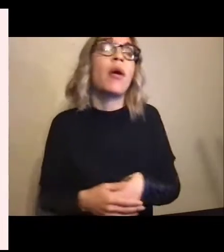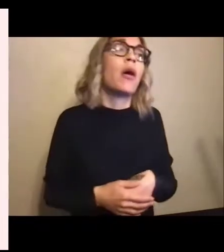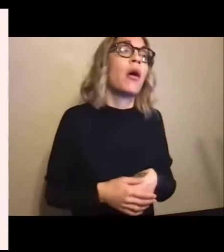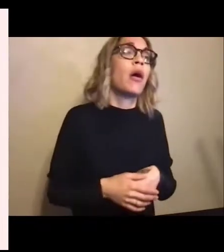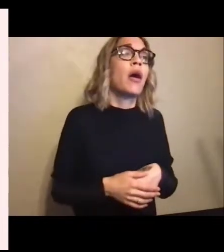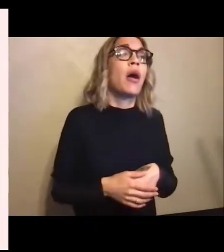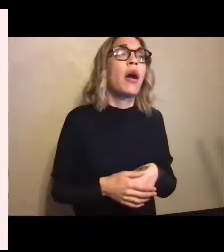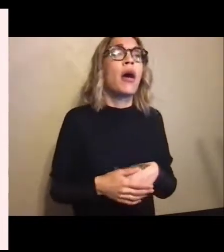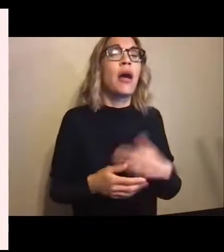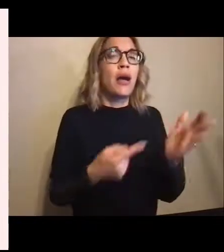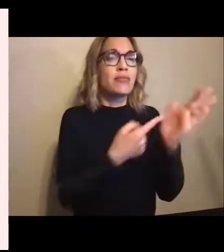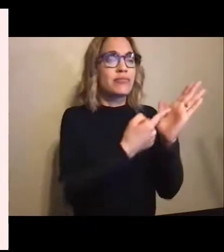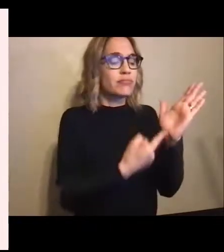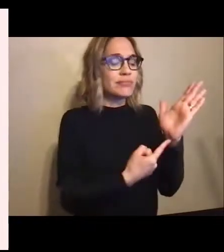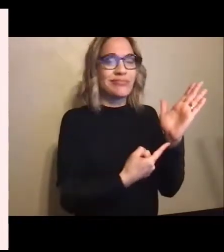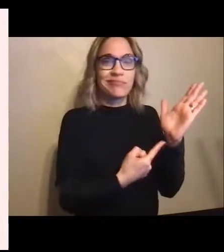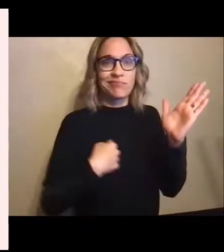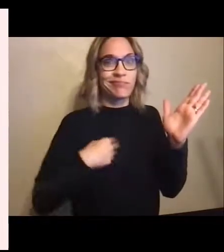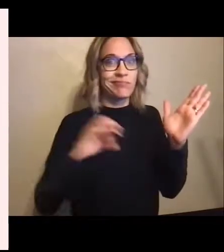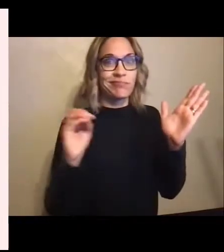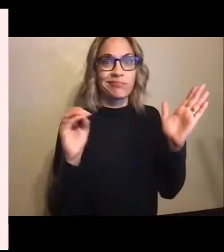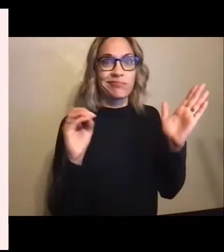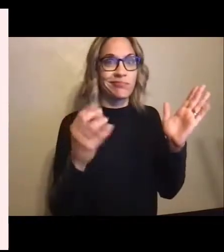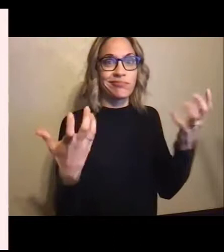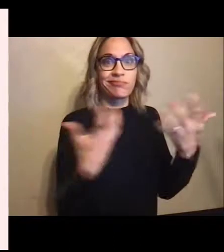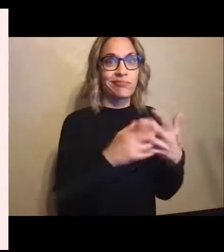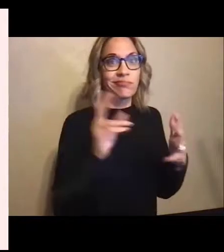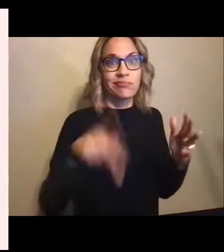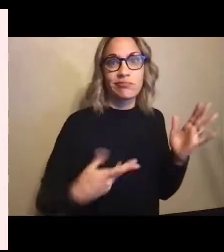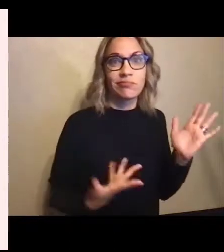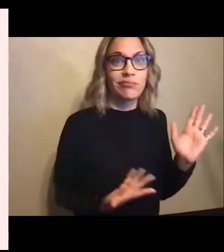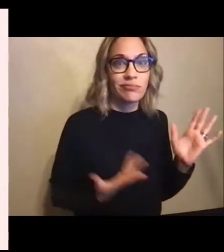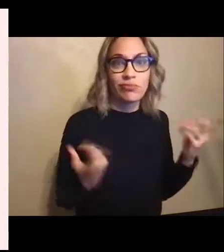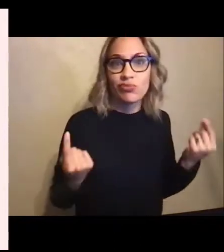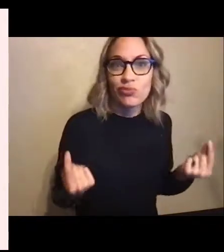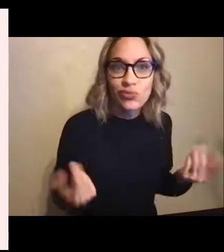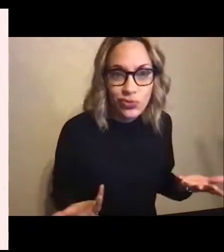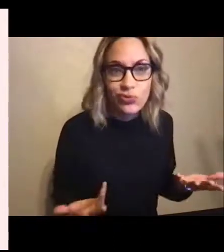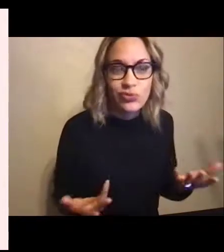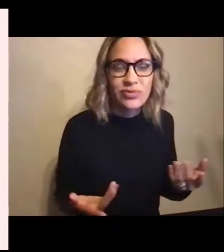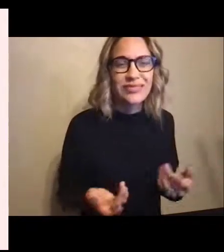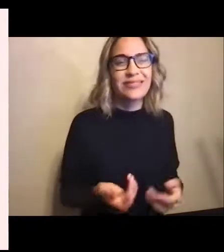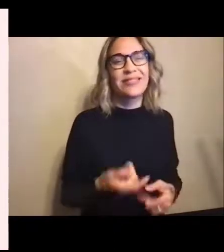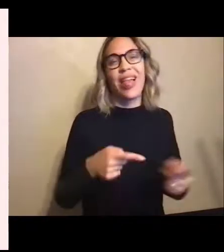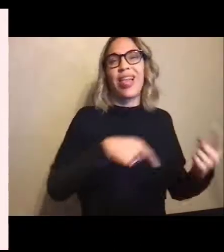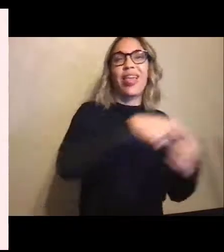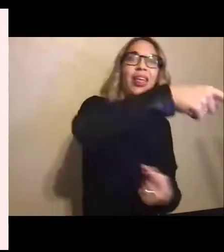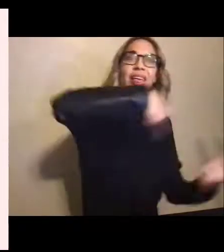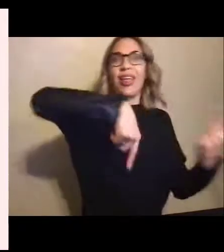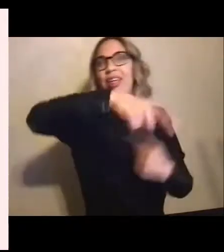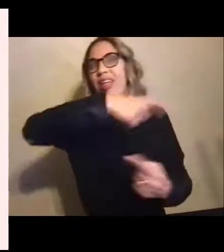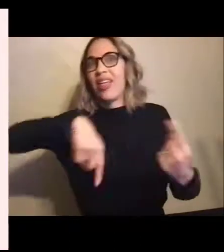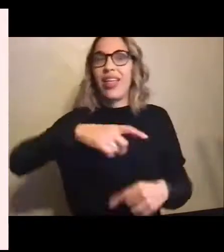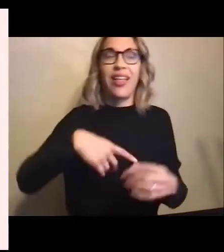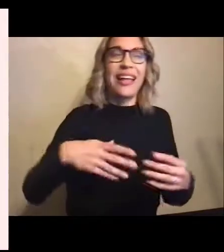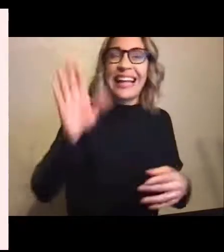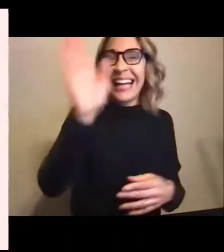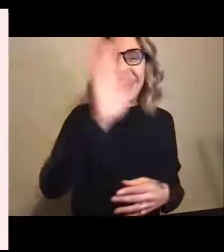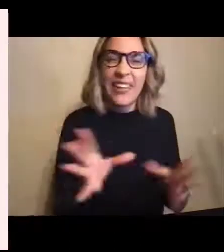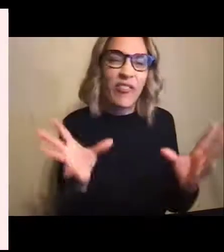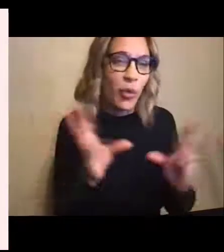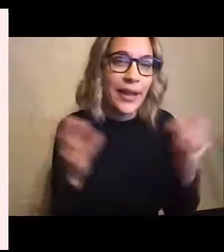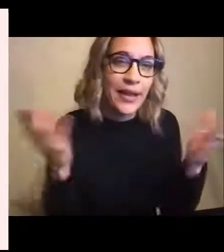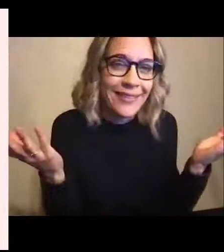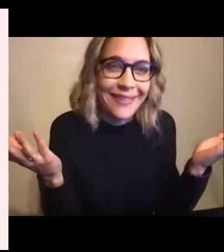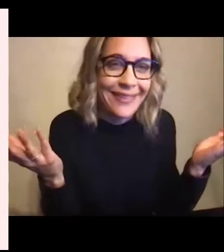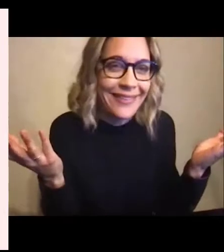would, text me with a few times and I could text you and nothing would match up. And then we'd have to kind of go back and forth